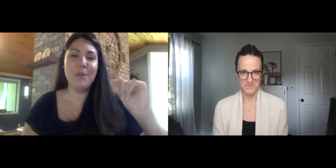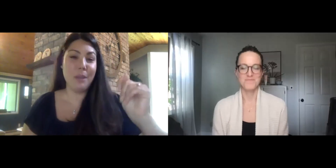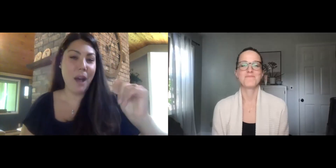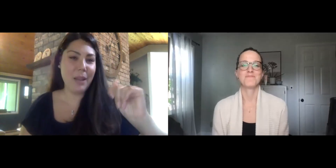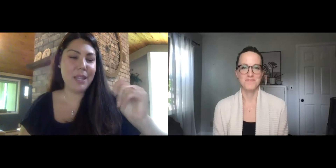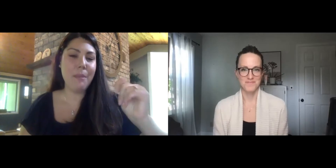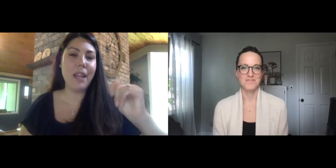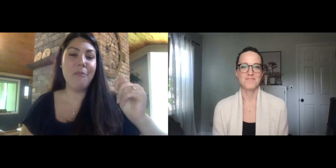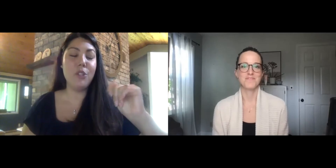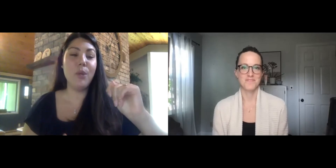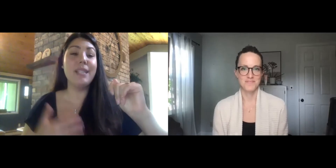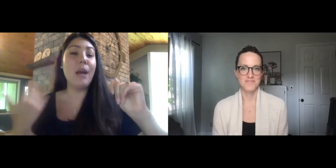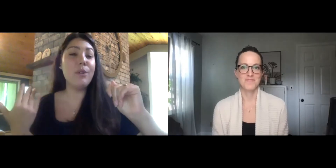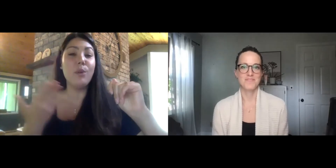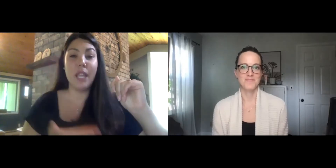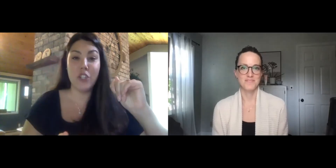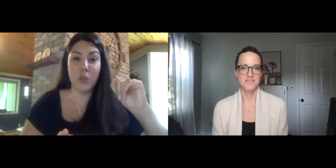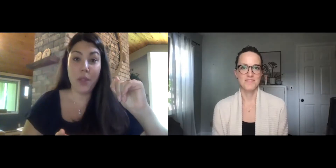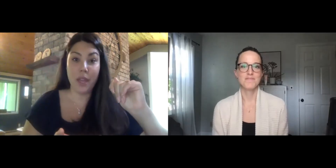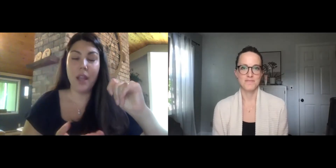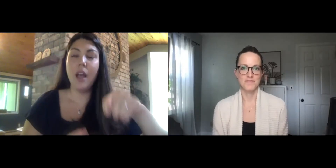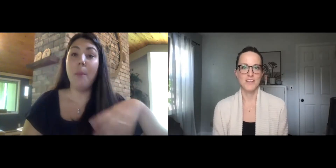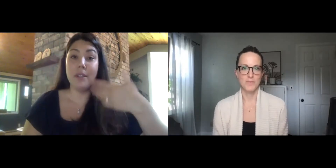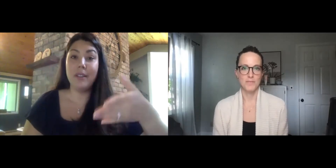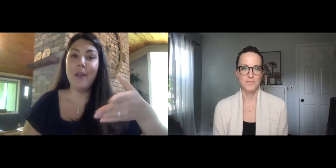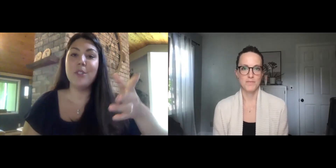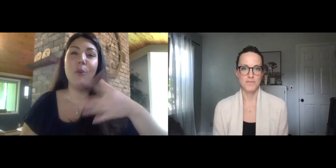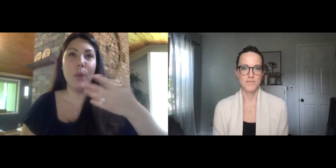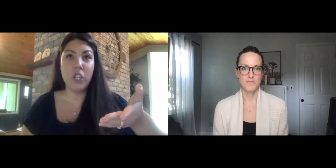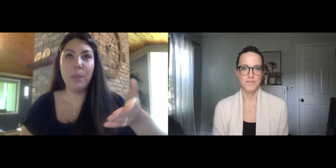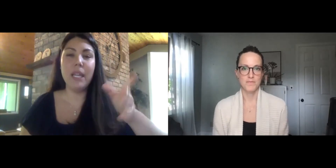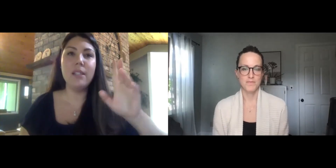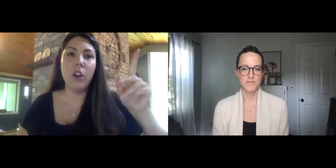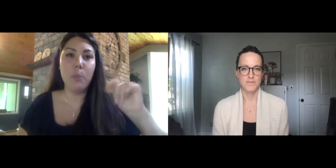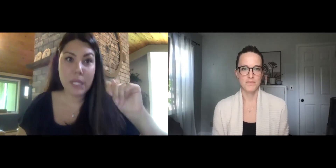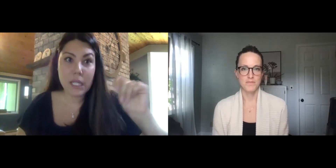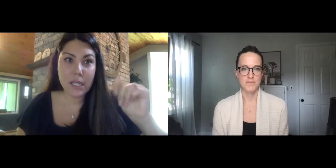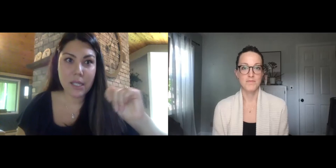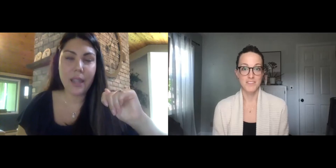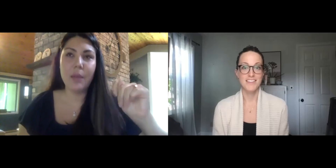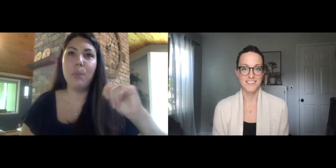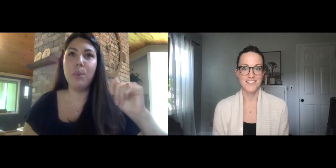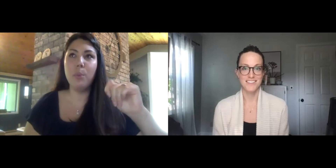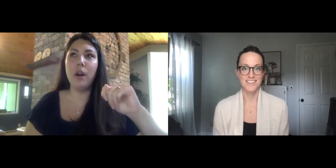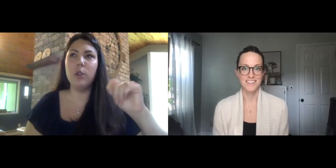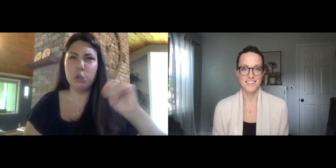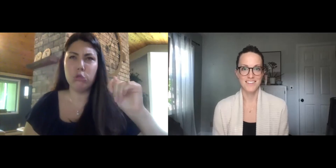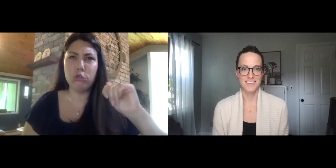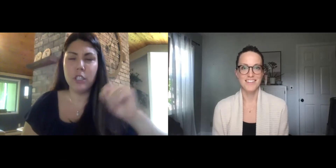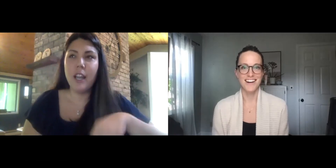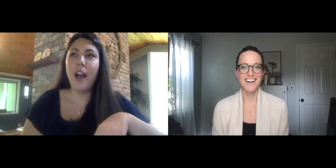I've been using potty with them, and I've been doing a sound association with it up until now. So when she pees, I'll go psst, and then poop, I'll